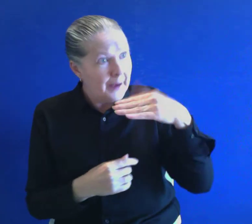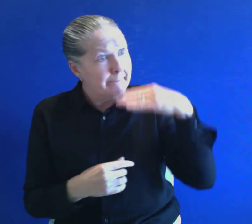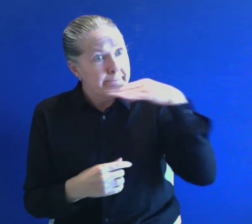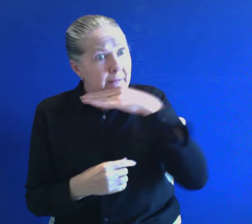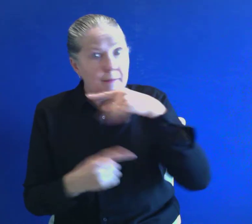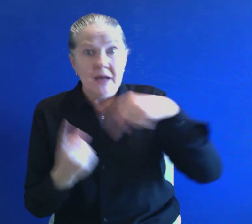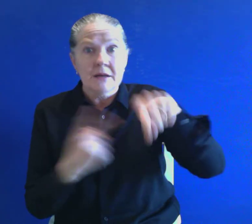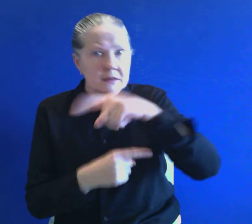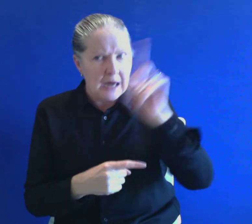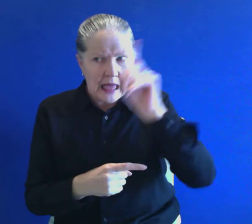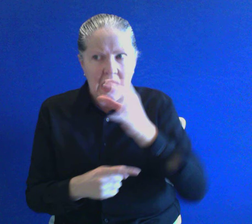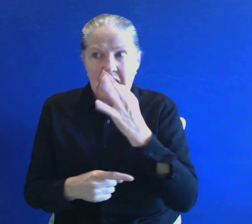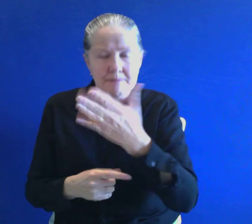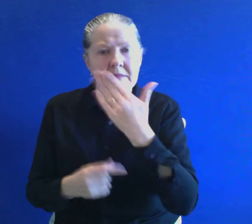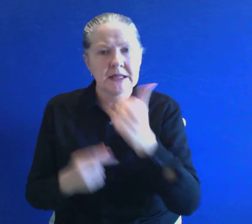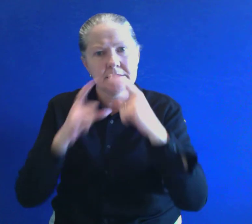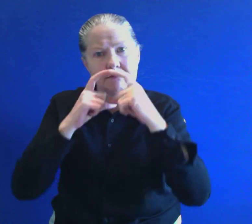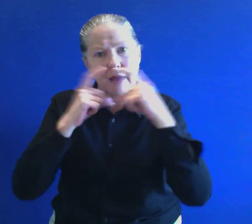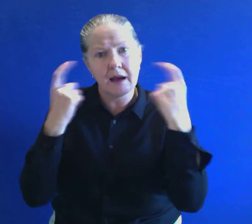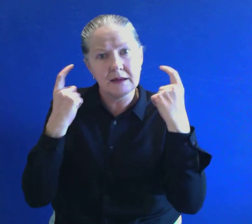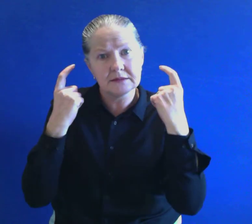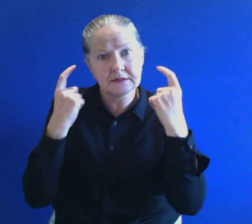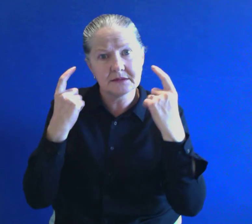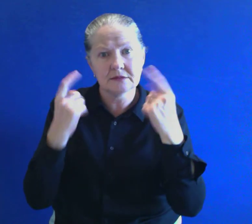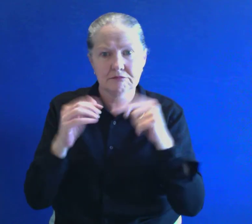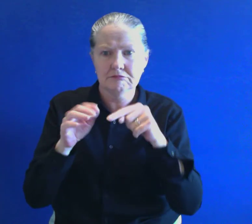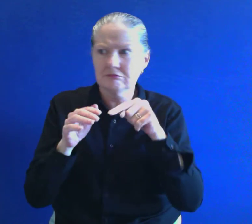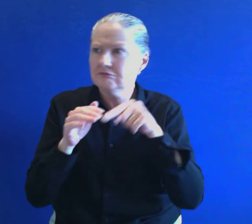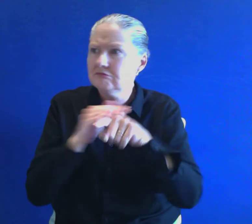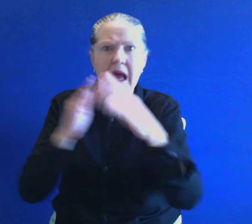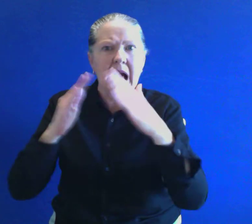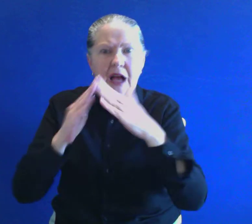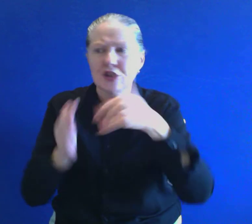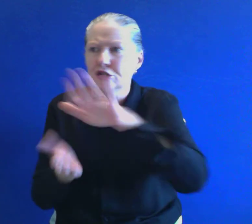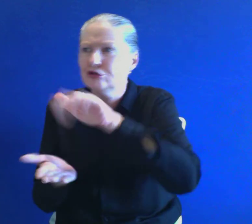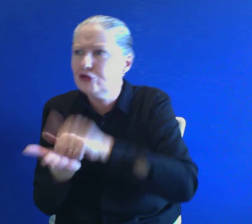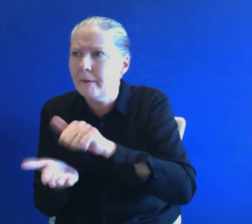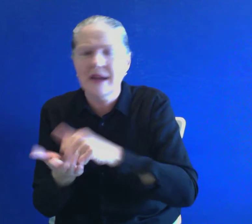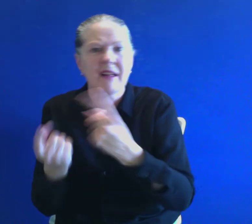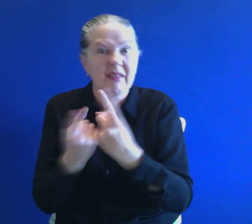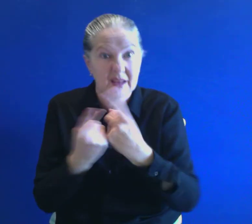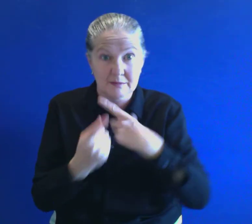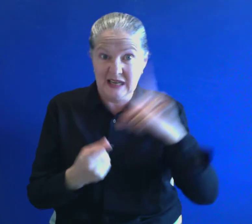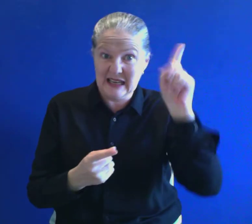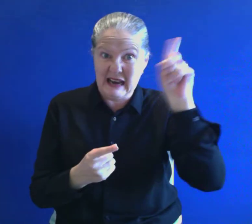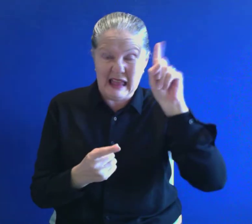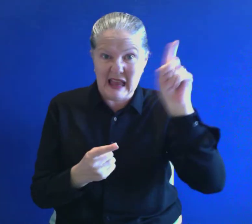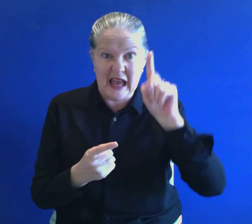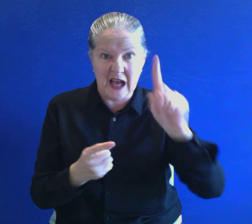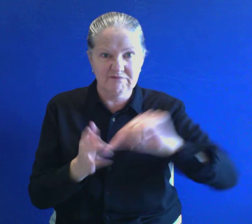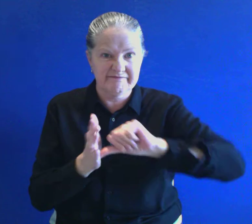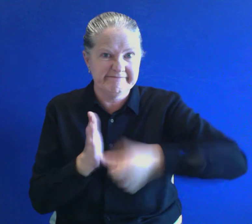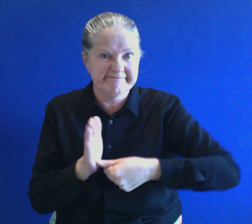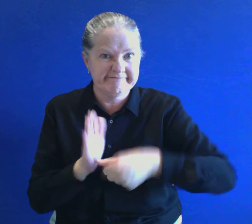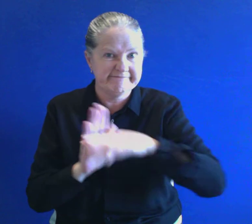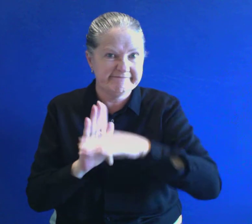masks when they leave the house, go to the supermarket, things like that because they're in the stage three lockdown restrictions. In Gippsland we're